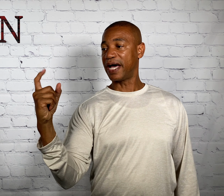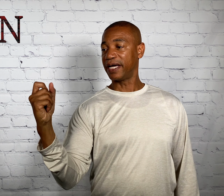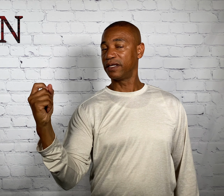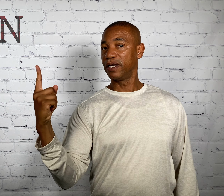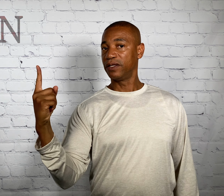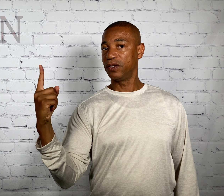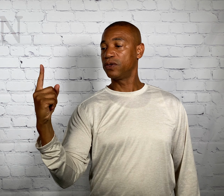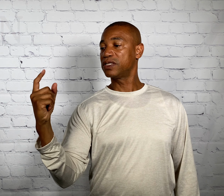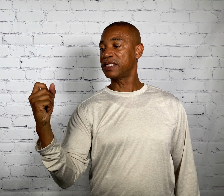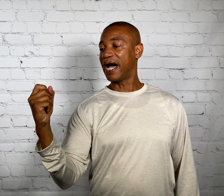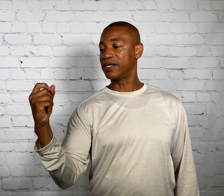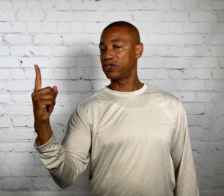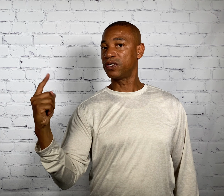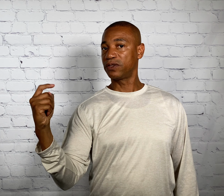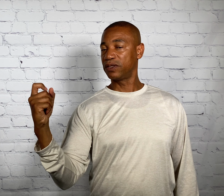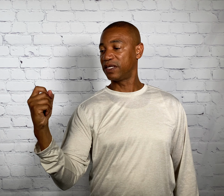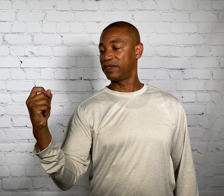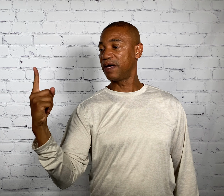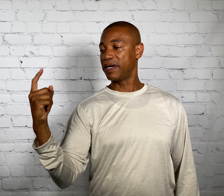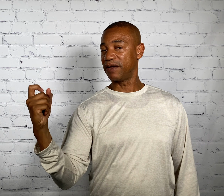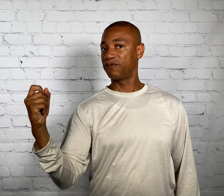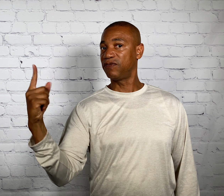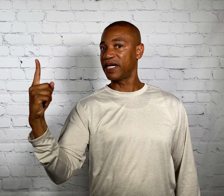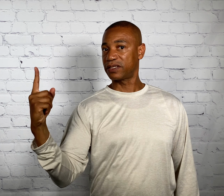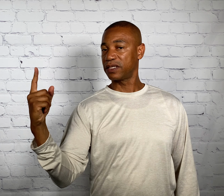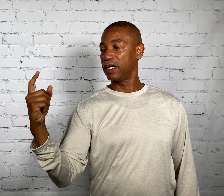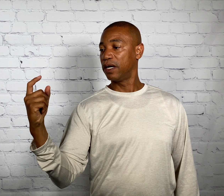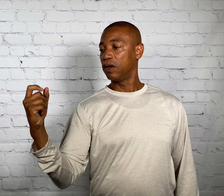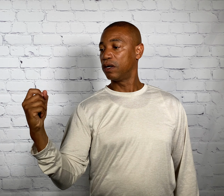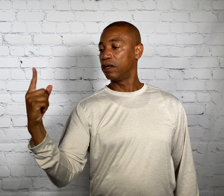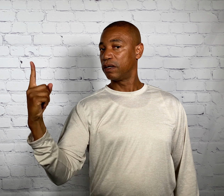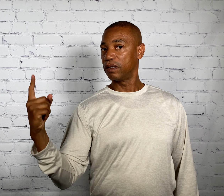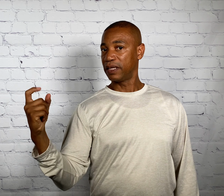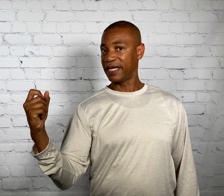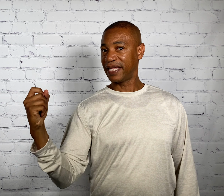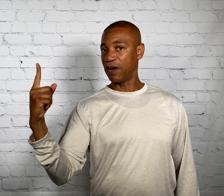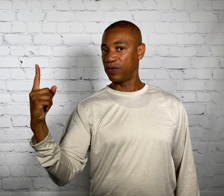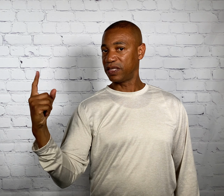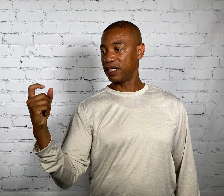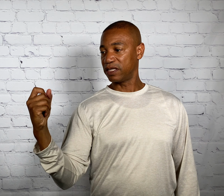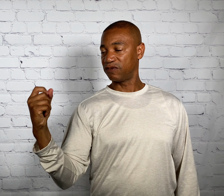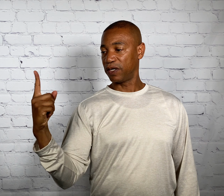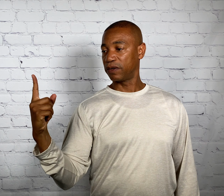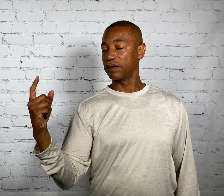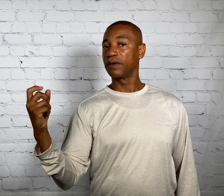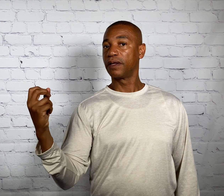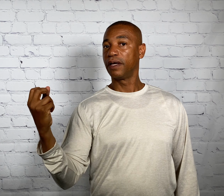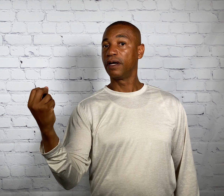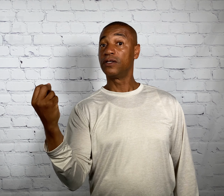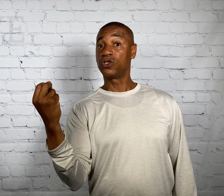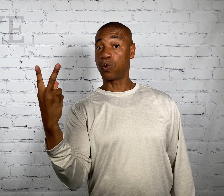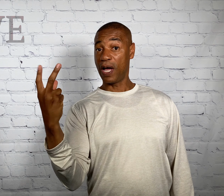side. Notice I took the thumb and I flicked like that with the index finger.